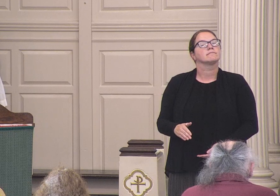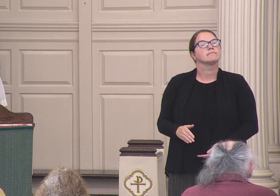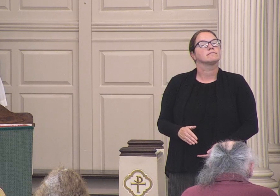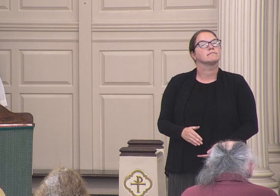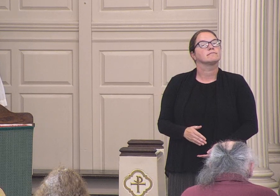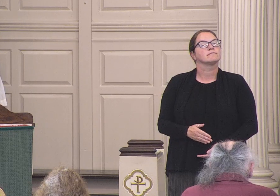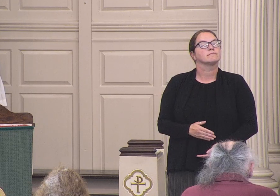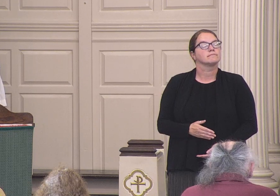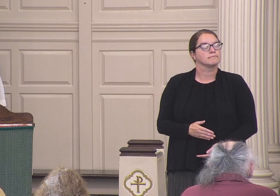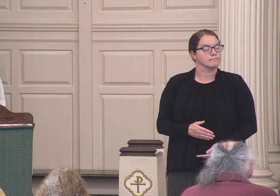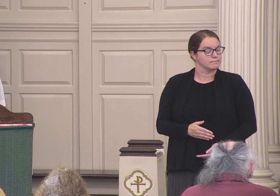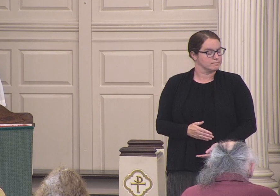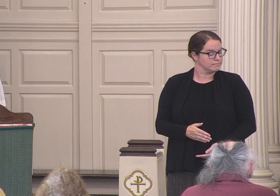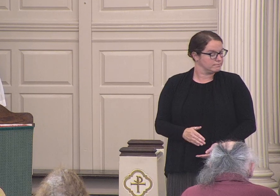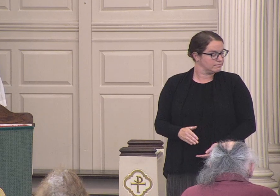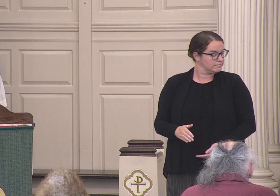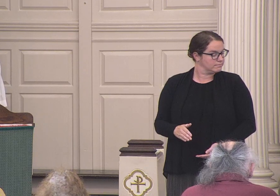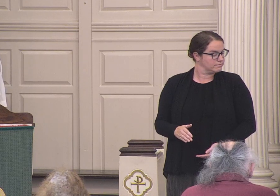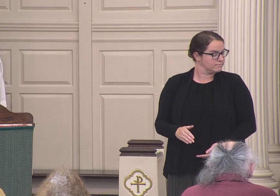tuum